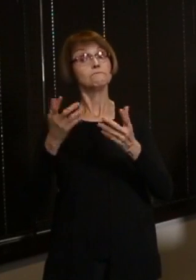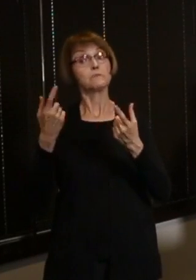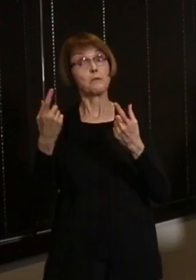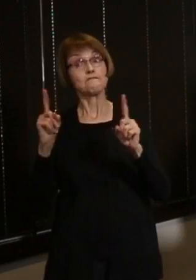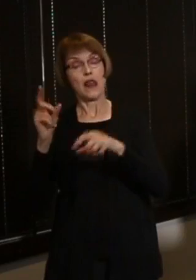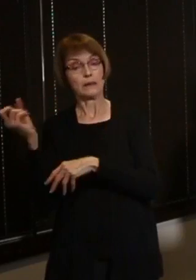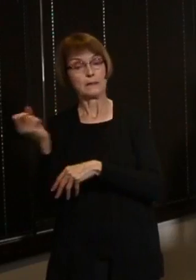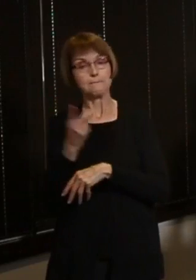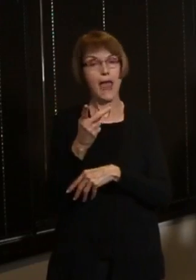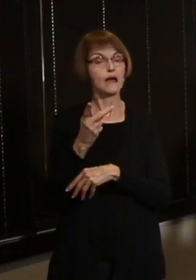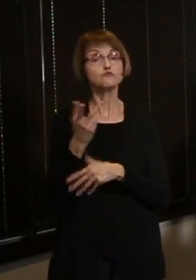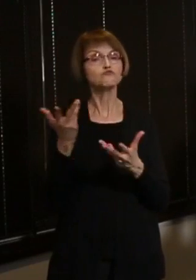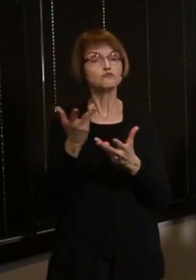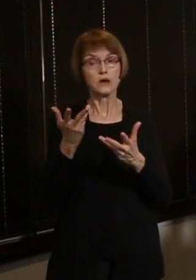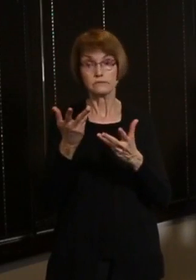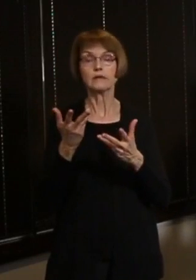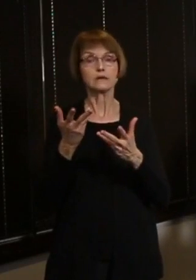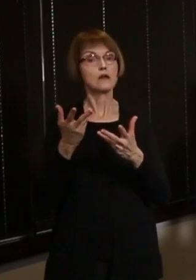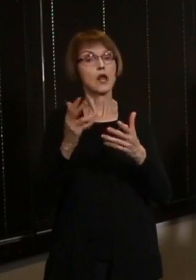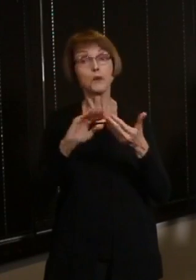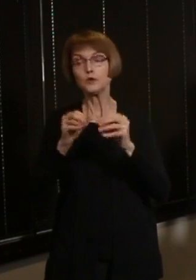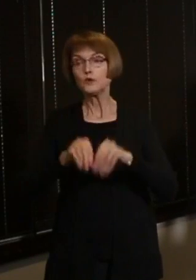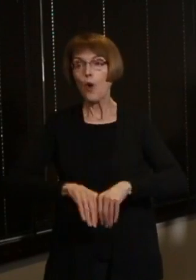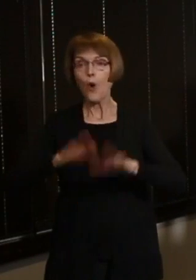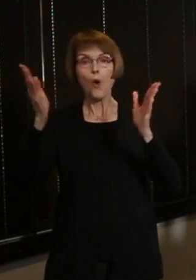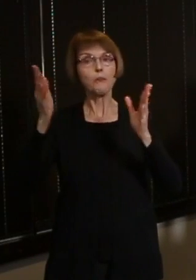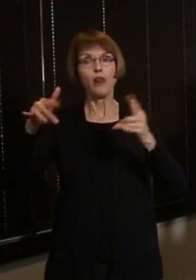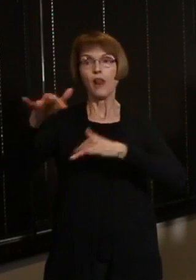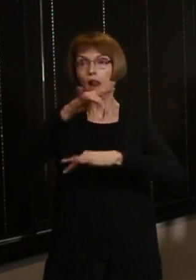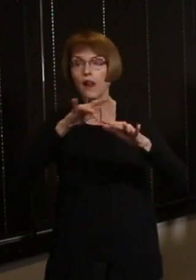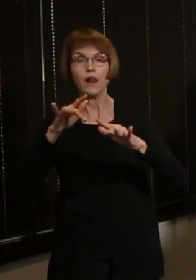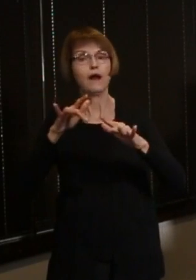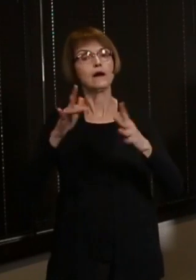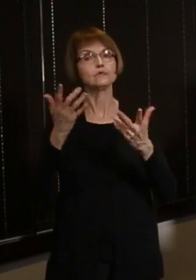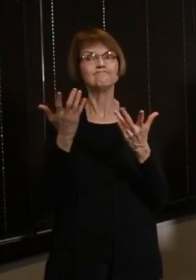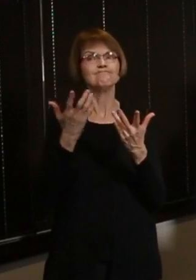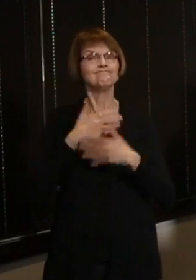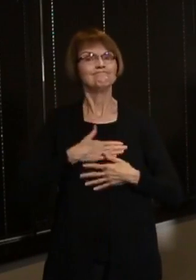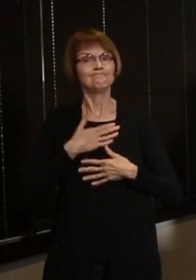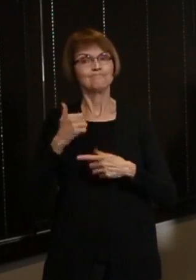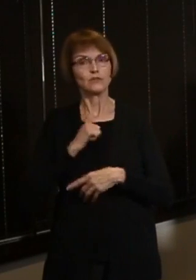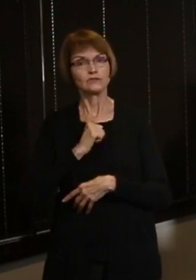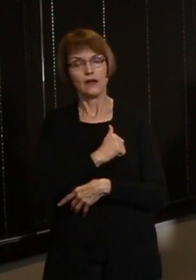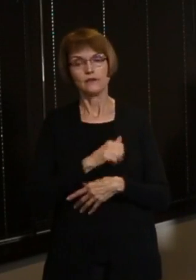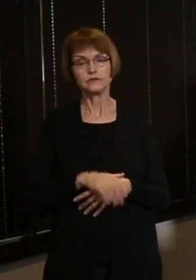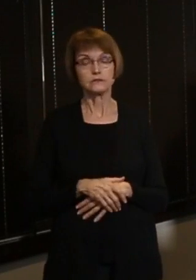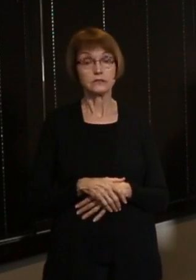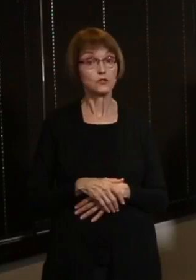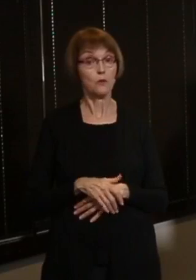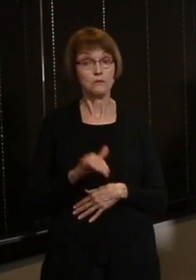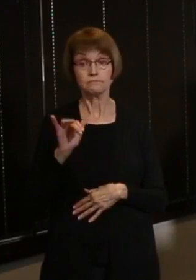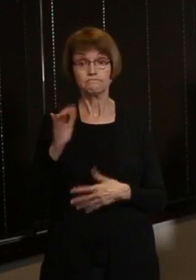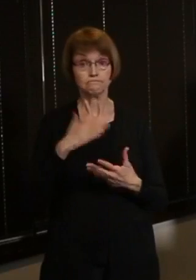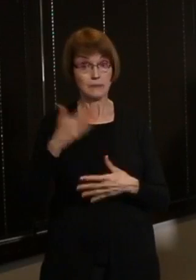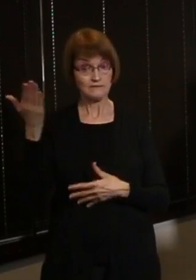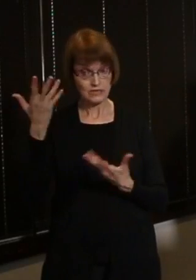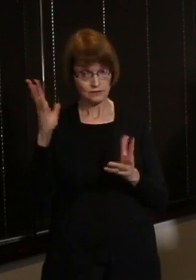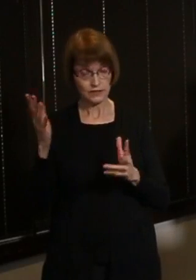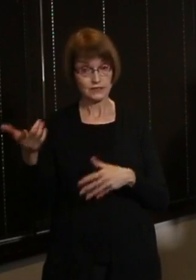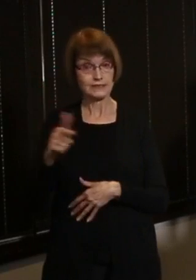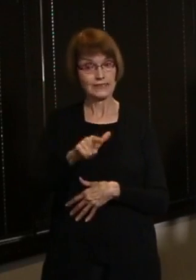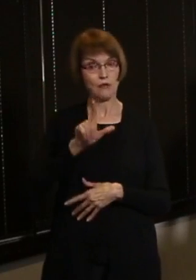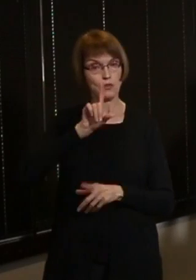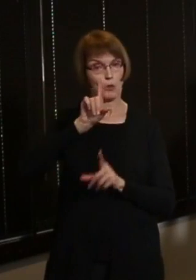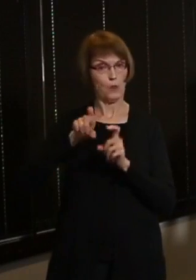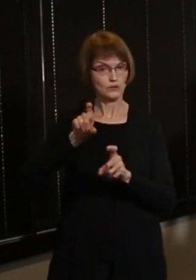our communities and being able to do those things that we love to do. And so that concludes our updates for today, and with that we'll take some